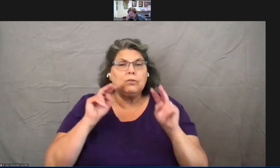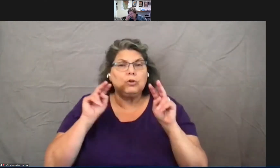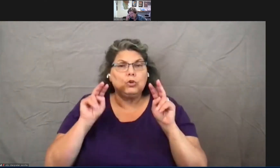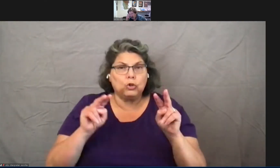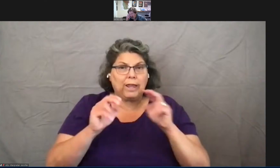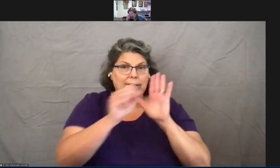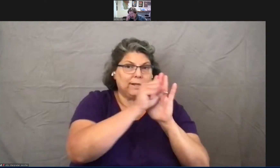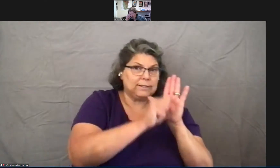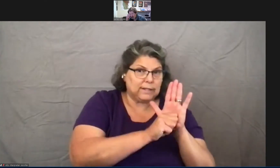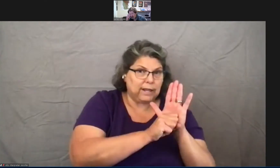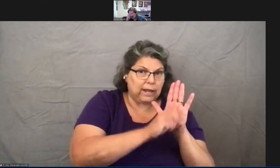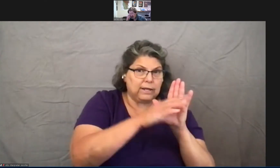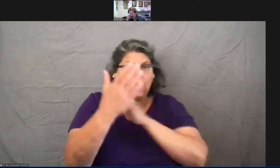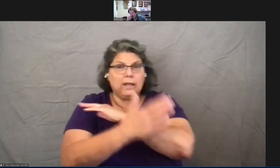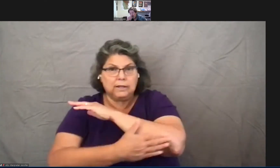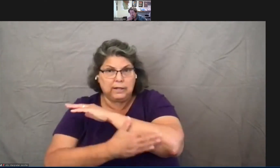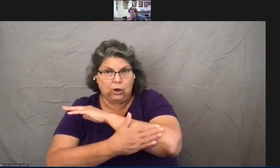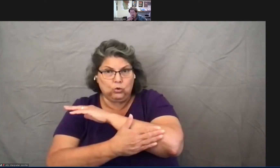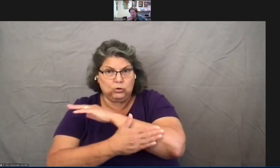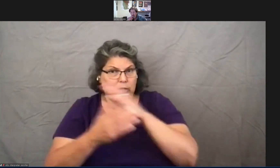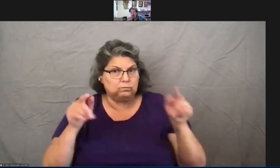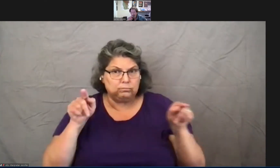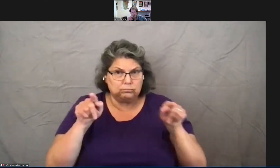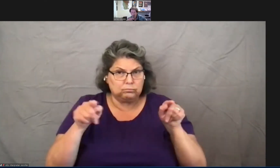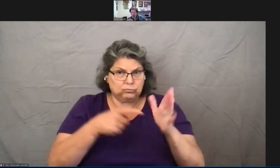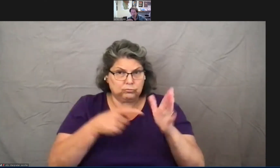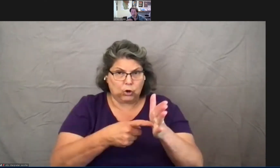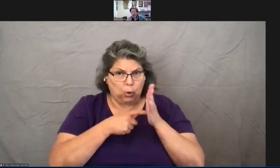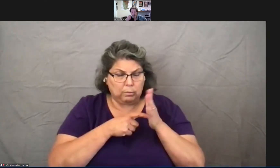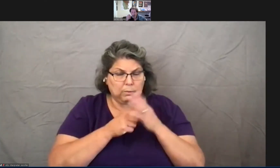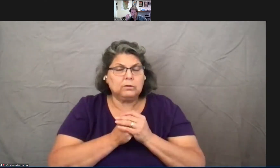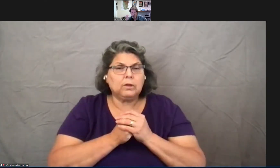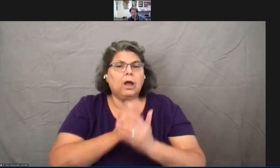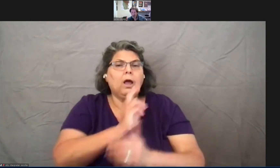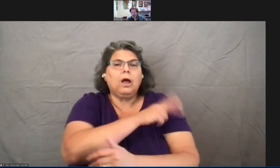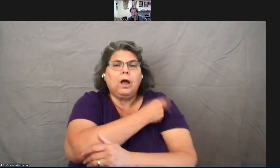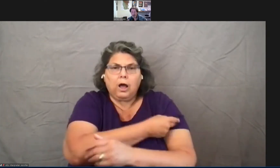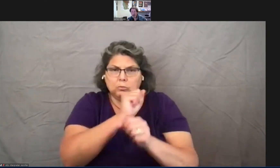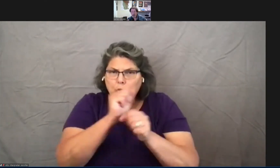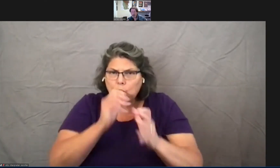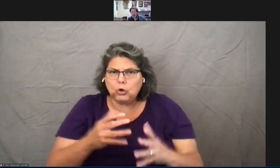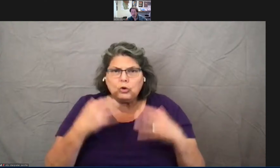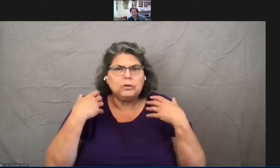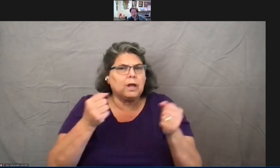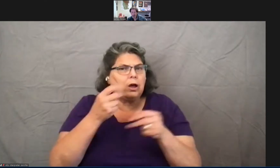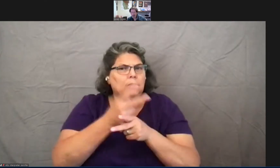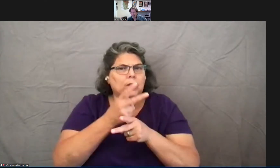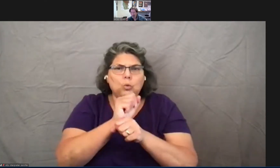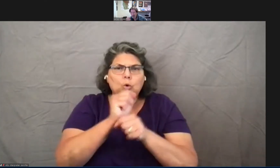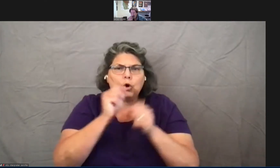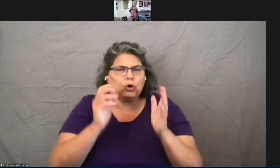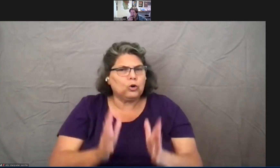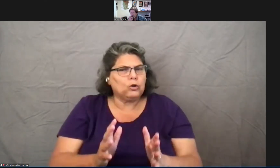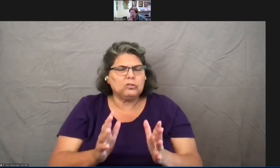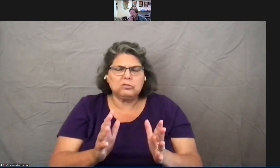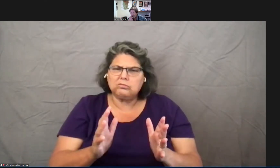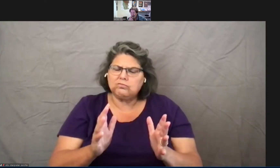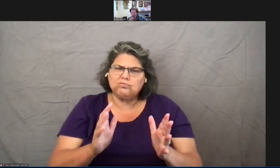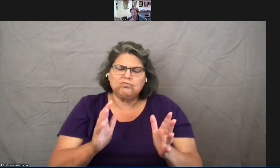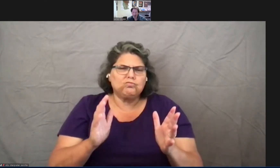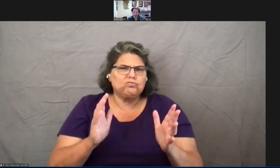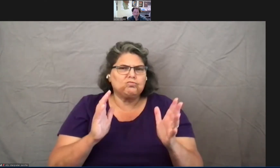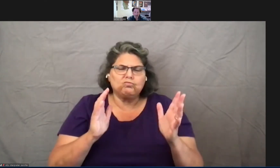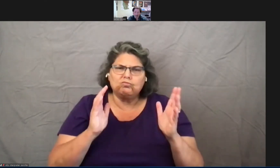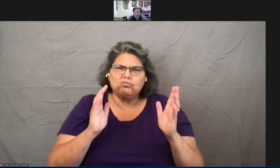county requirements, hospital workers, healthcare workers, up and down